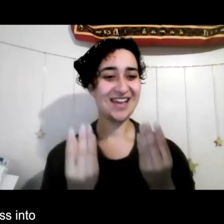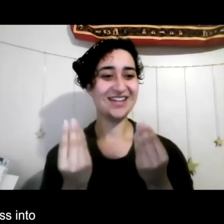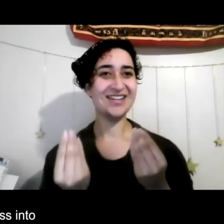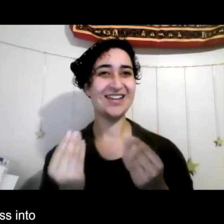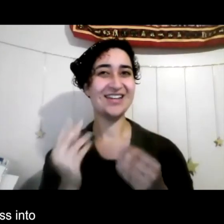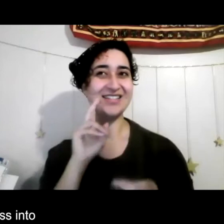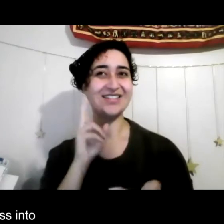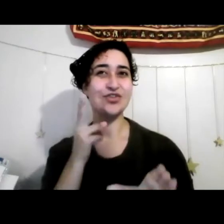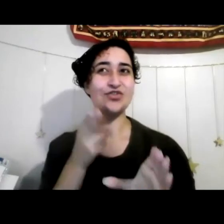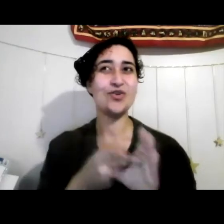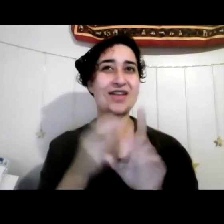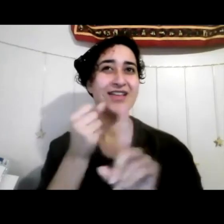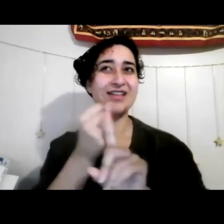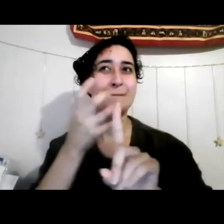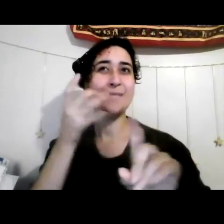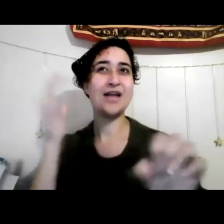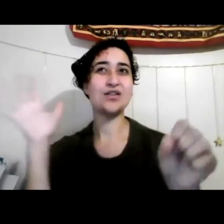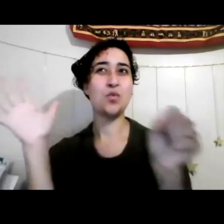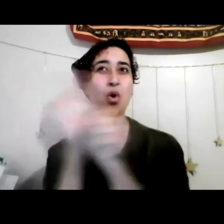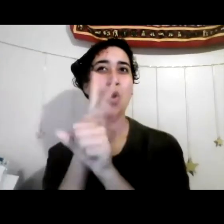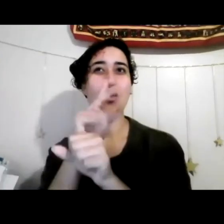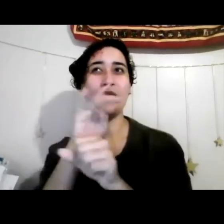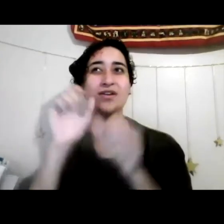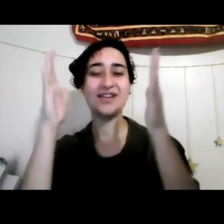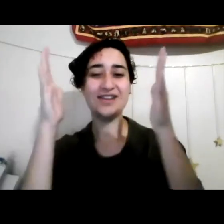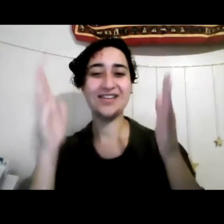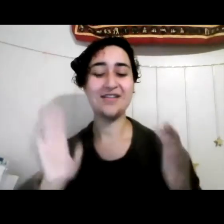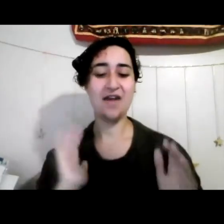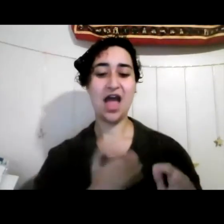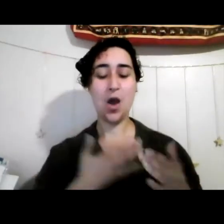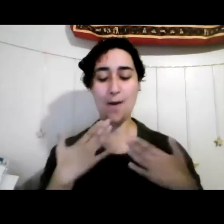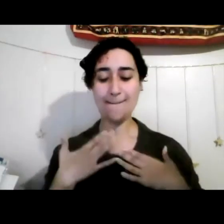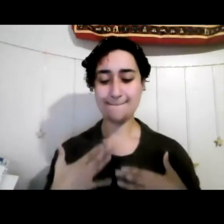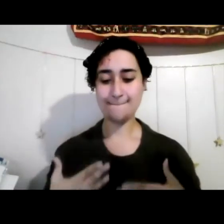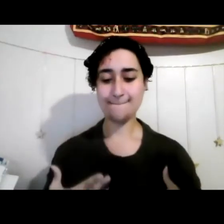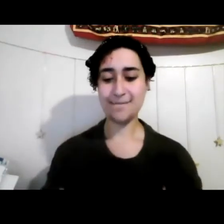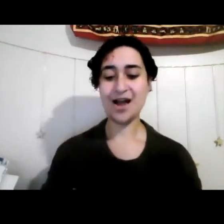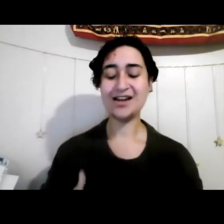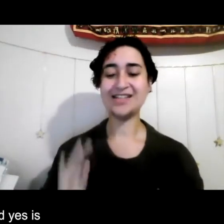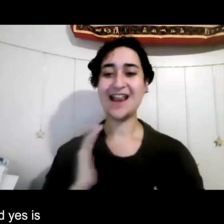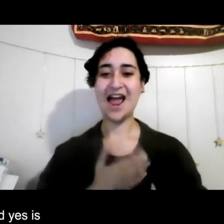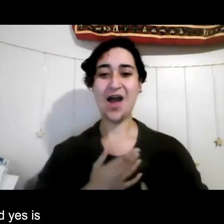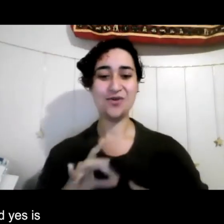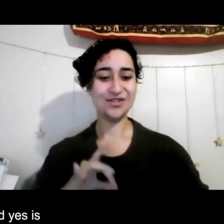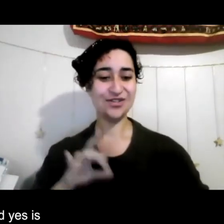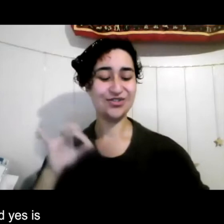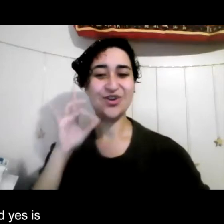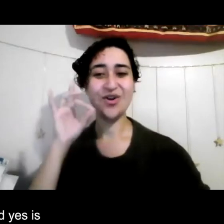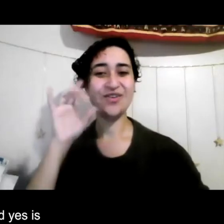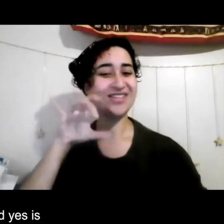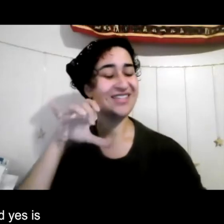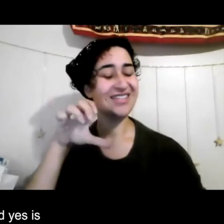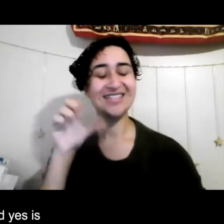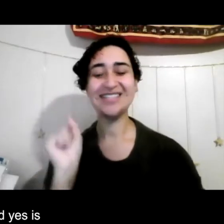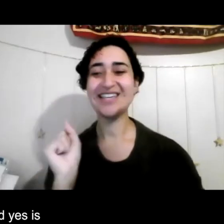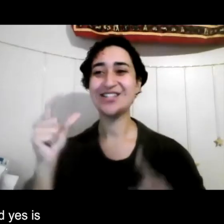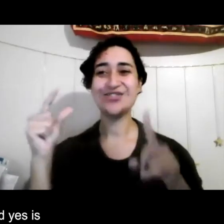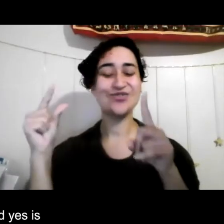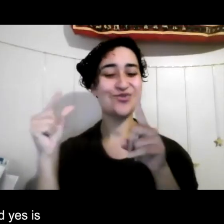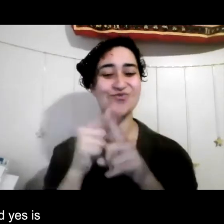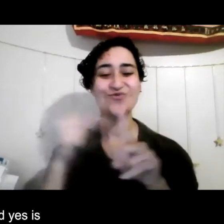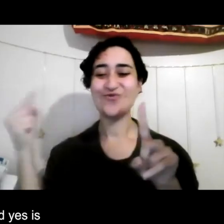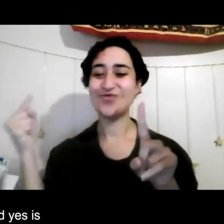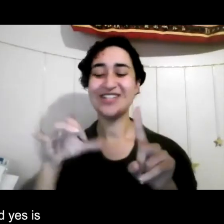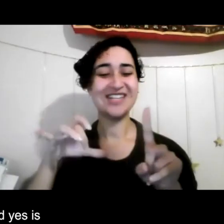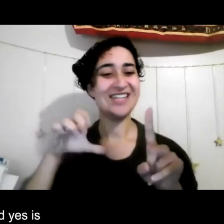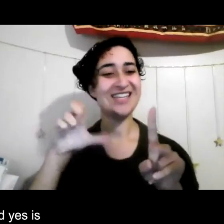expansive wholeness of our own bodies and our own souls. Yes is the word, and yes is the